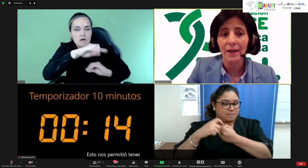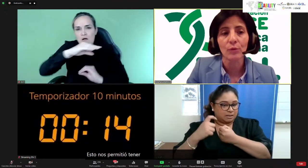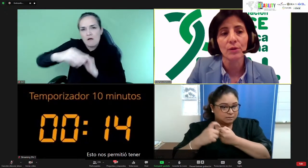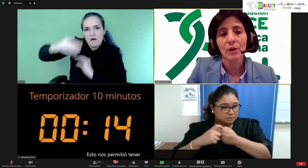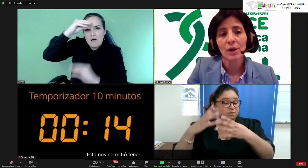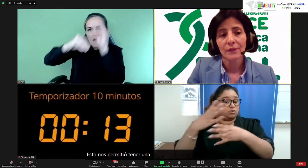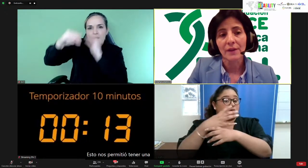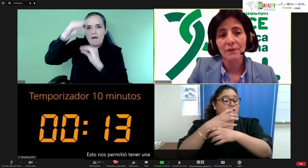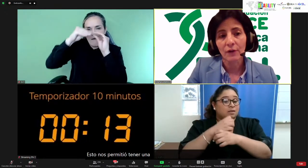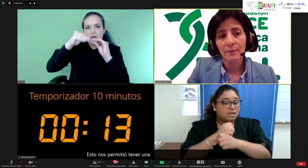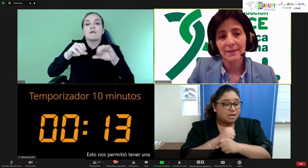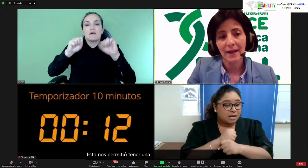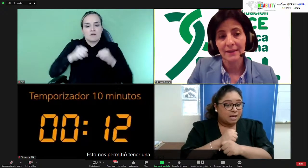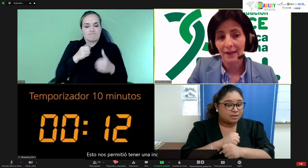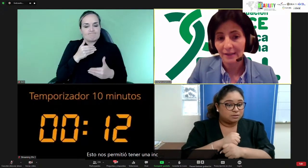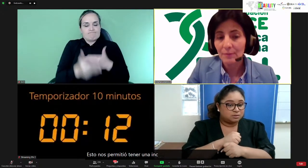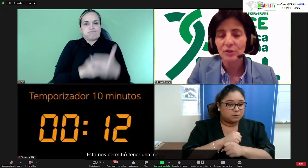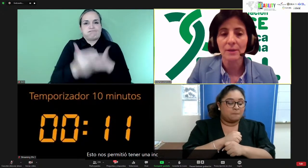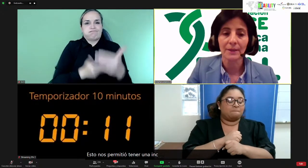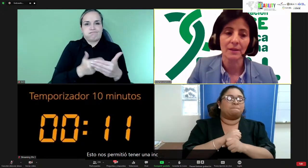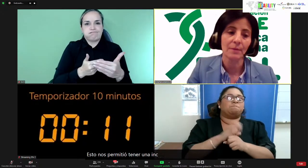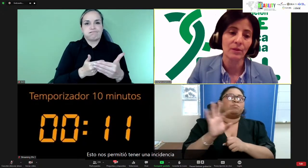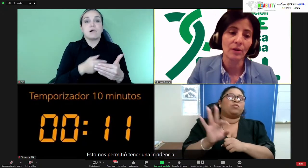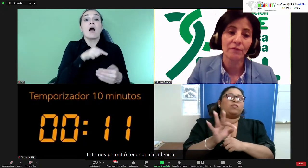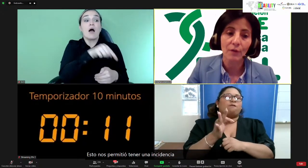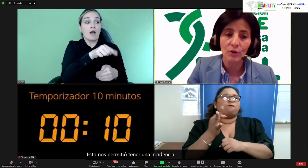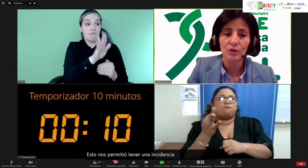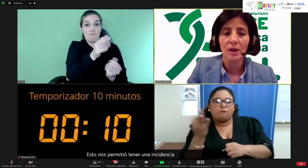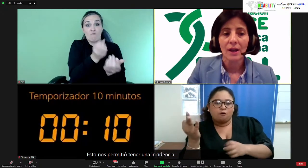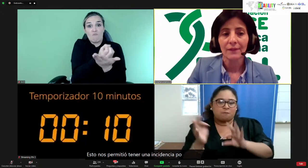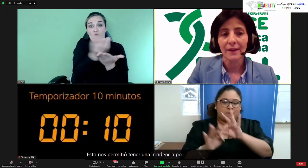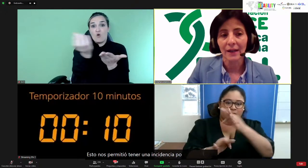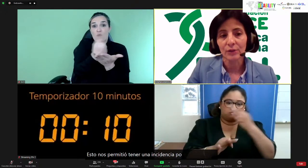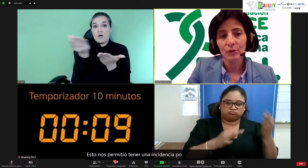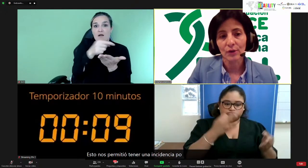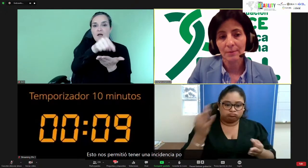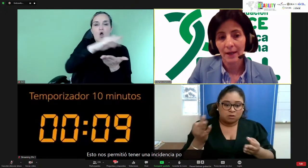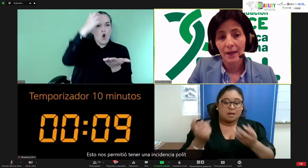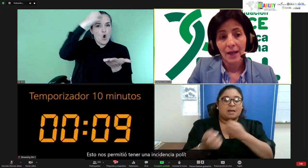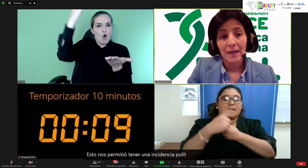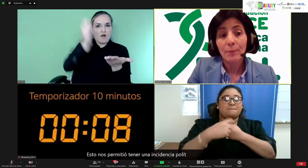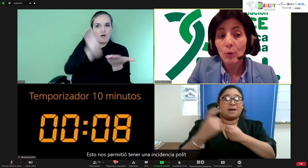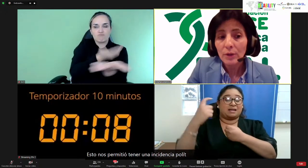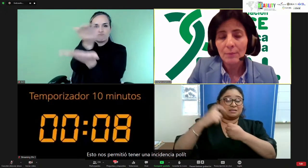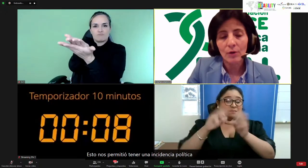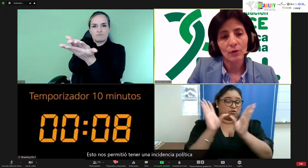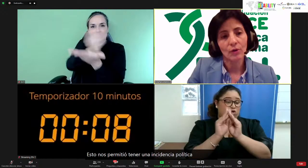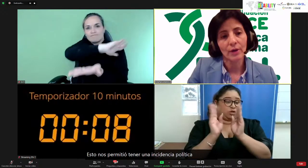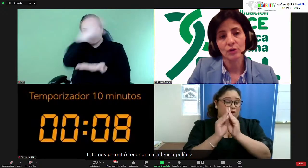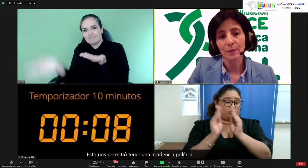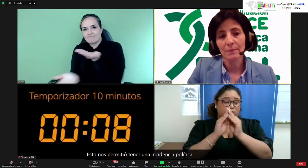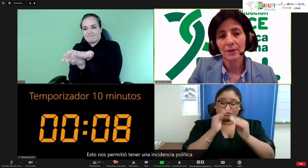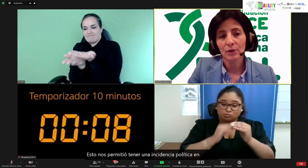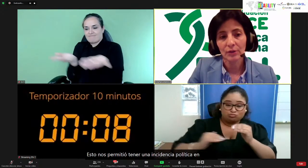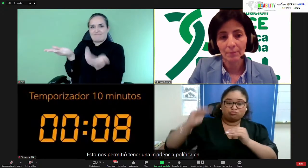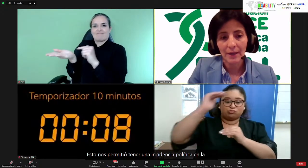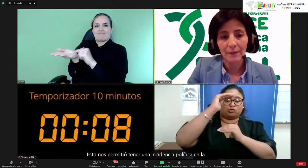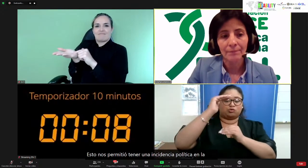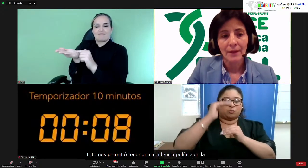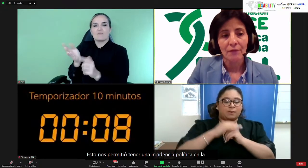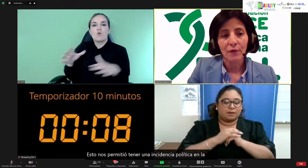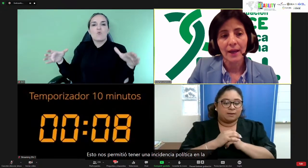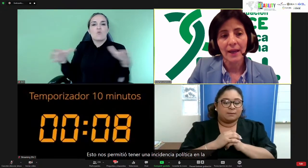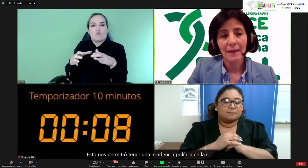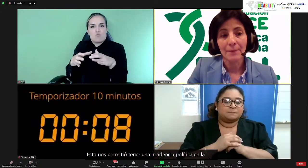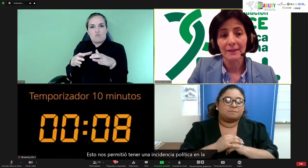participation in carrying out and putting together reports and participation in high-level forums and finally what